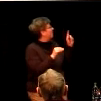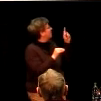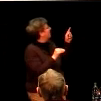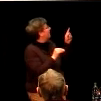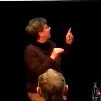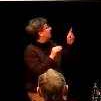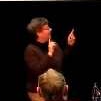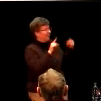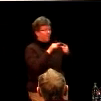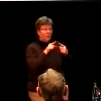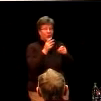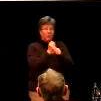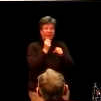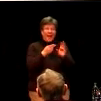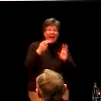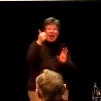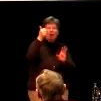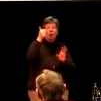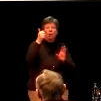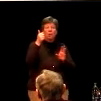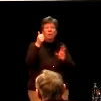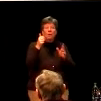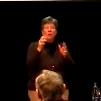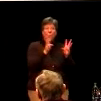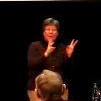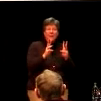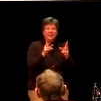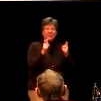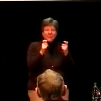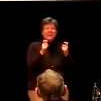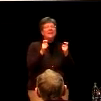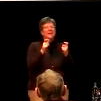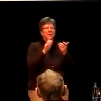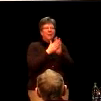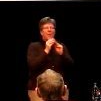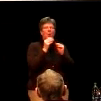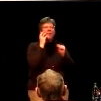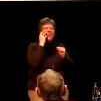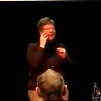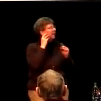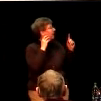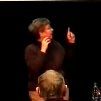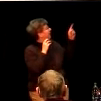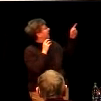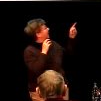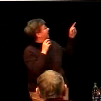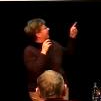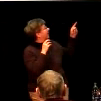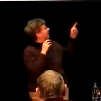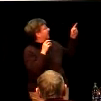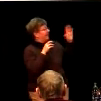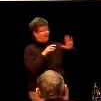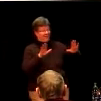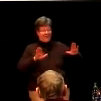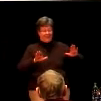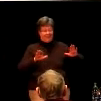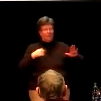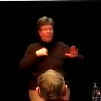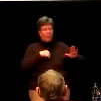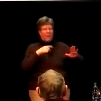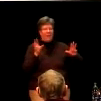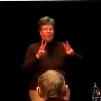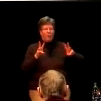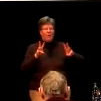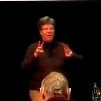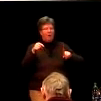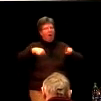get higher wind speeds. They also indicate direction, and on either side of the frontal boundary, which is this line here, we have wind on